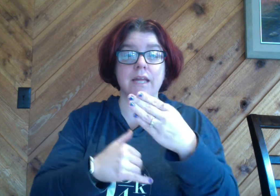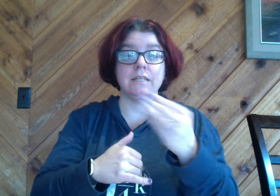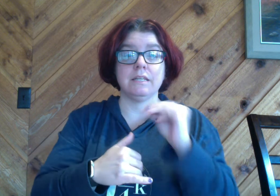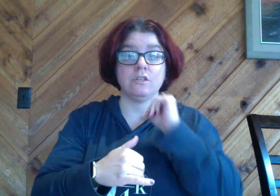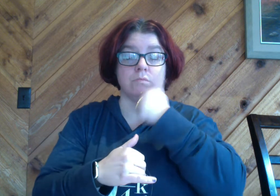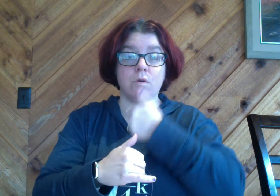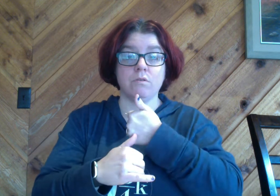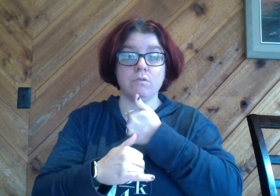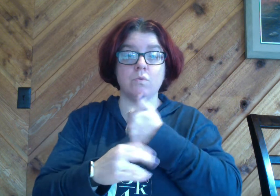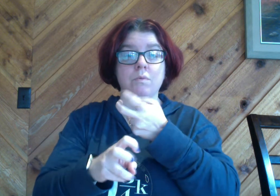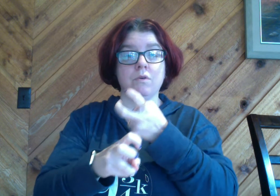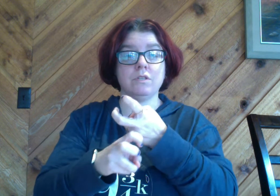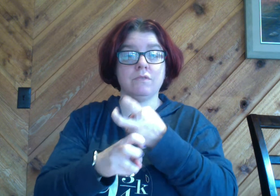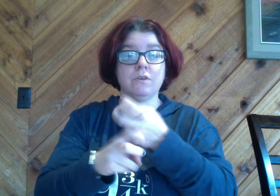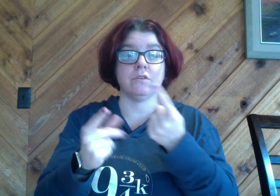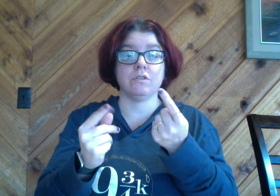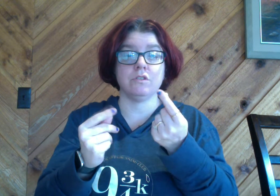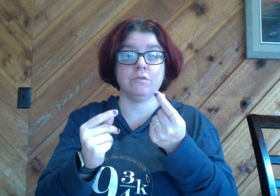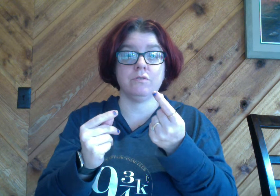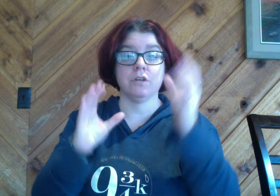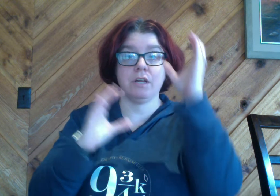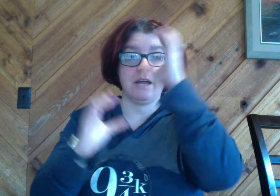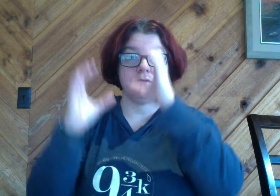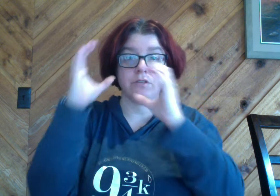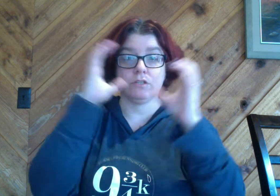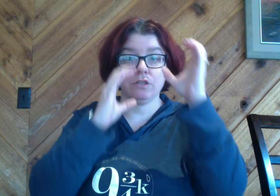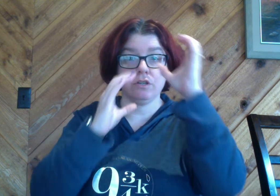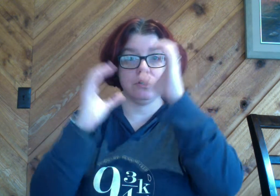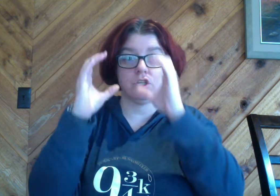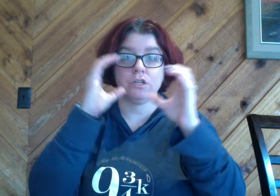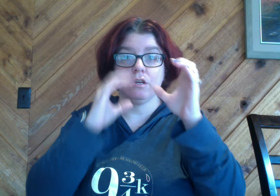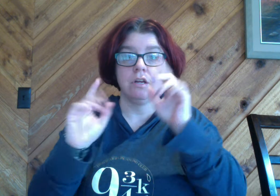Today's and tomorrow's will be more difficult to do. You're going to have to search